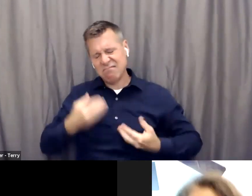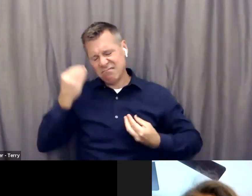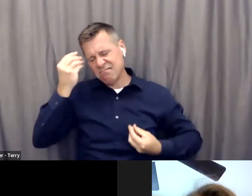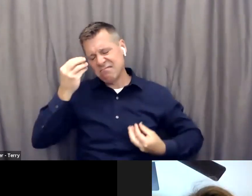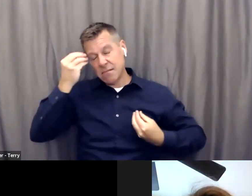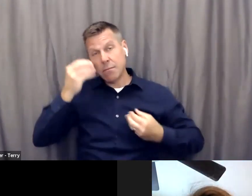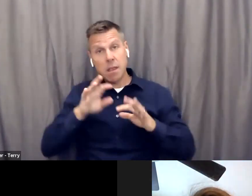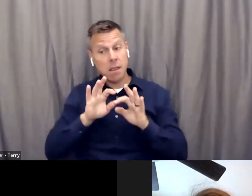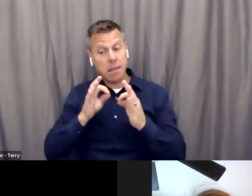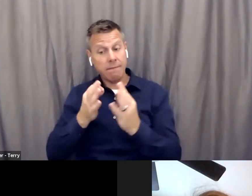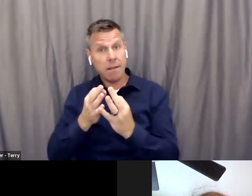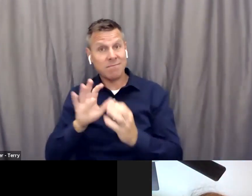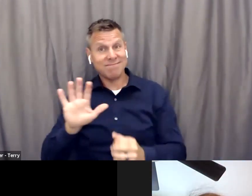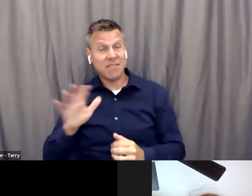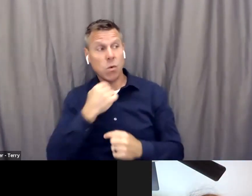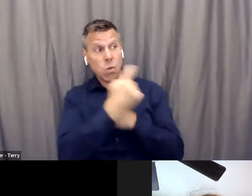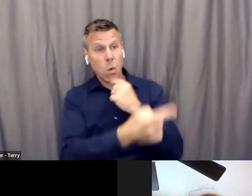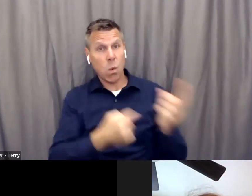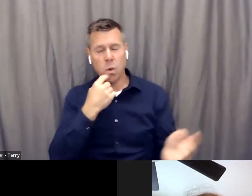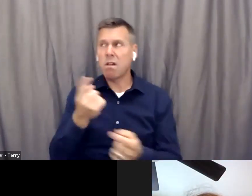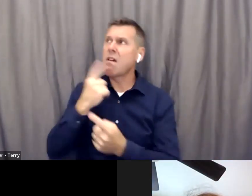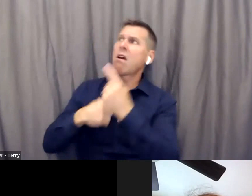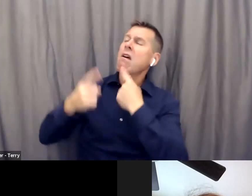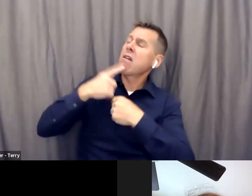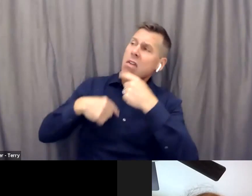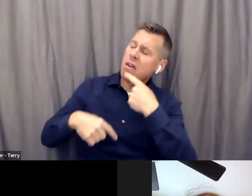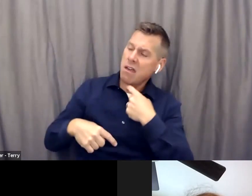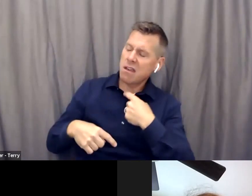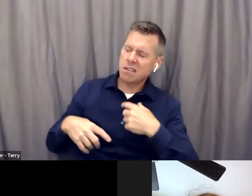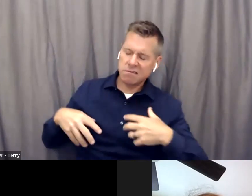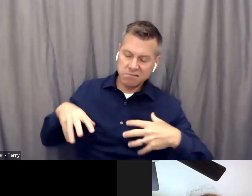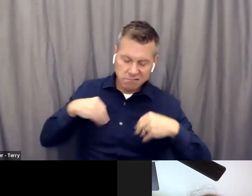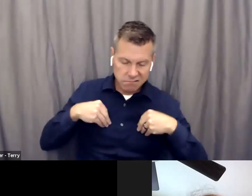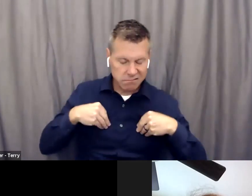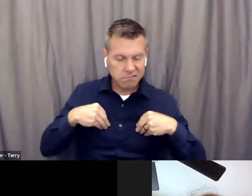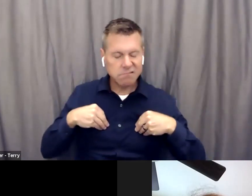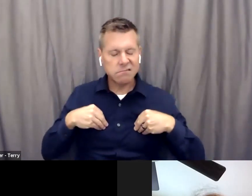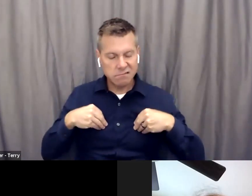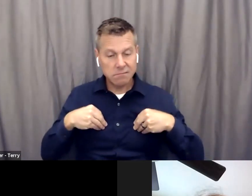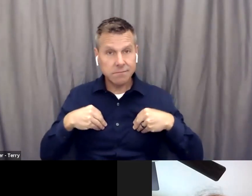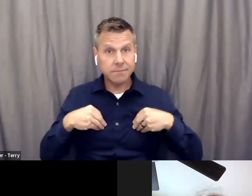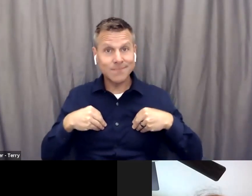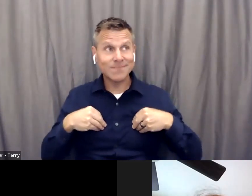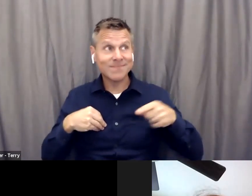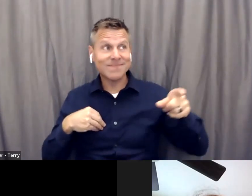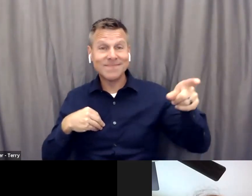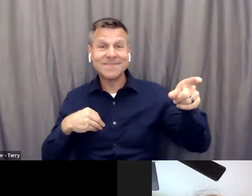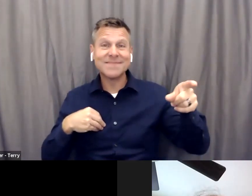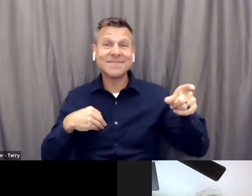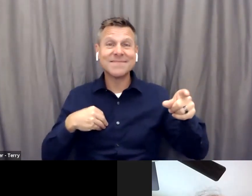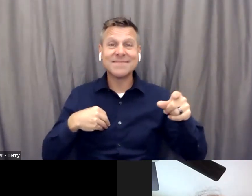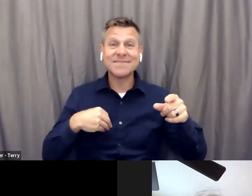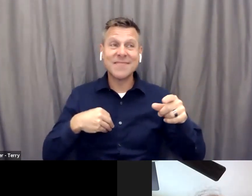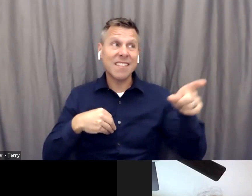members have said about them. They're believing what the criminal justice system has